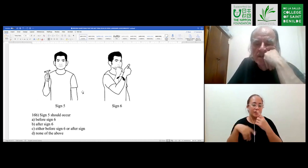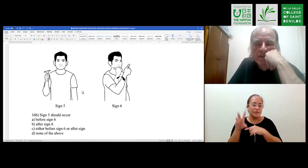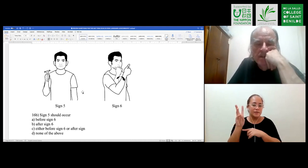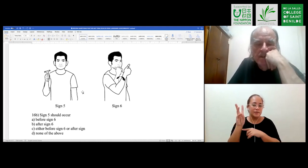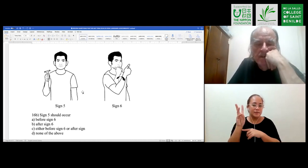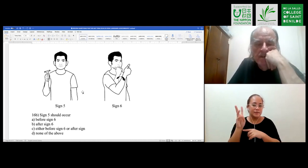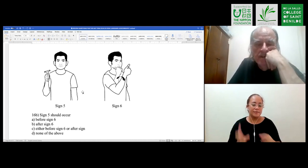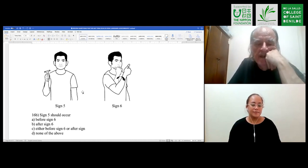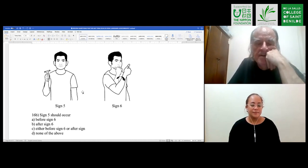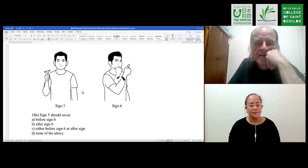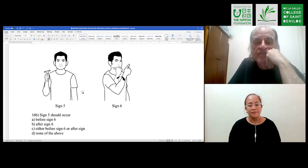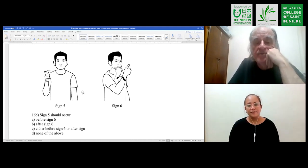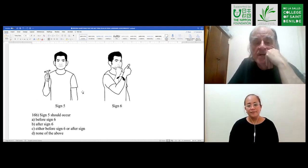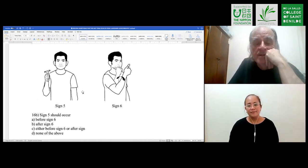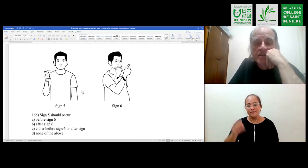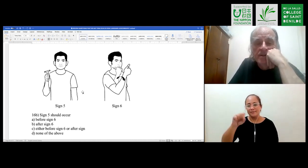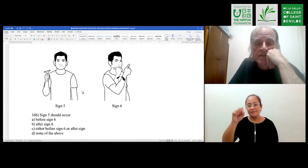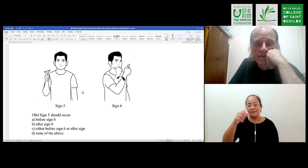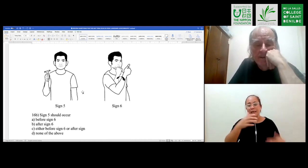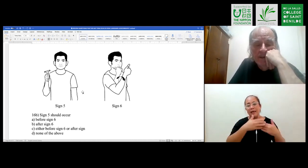boy. Yes, after sign 6.